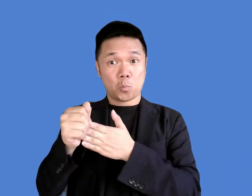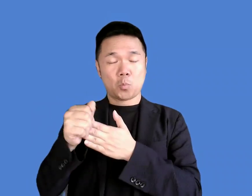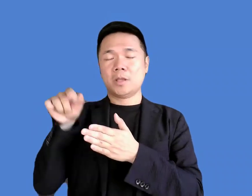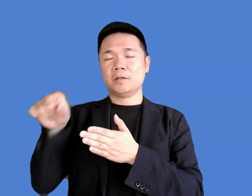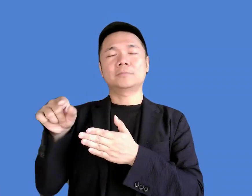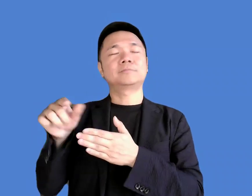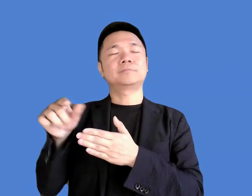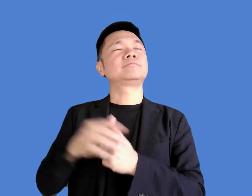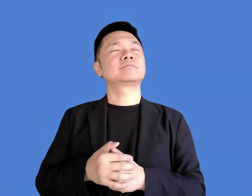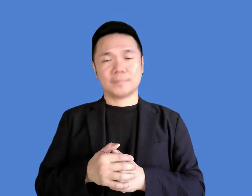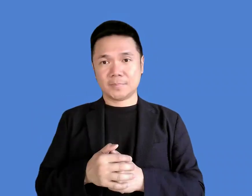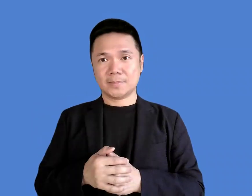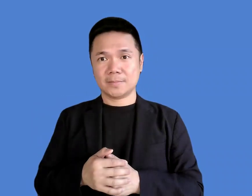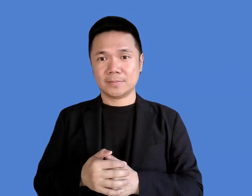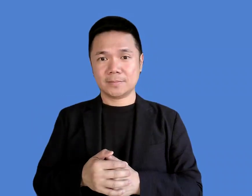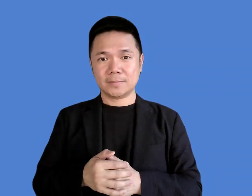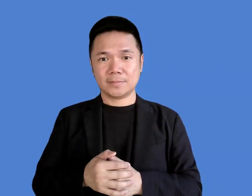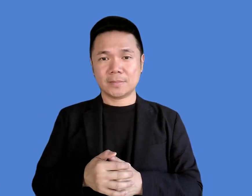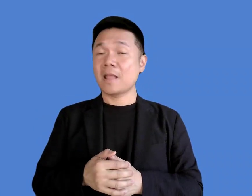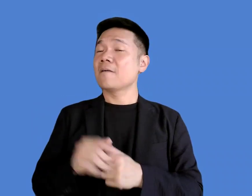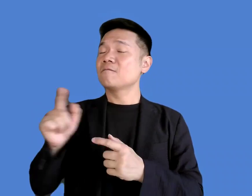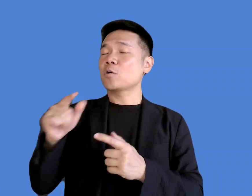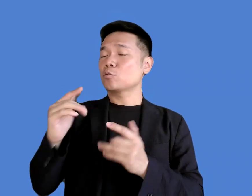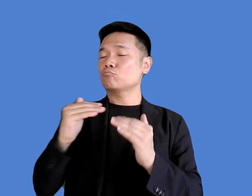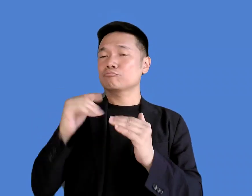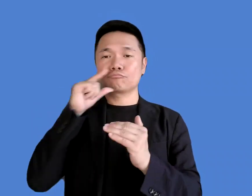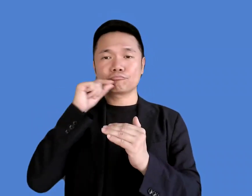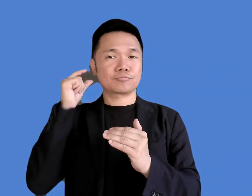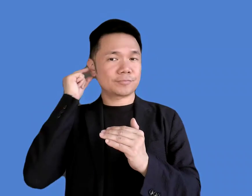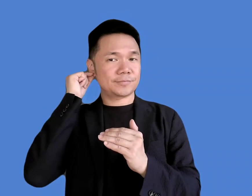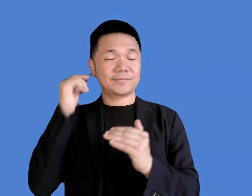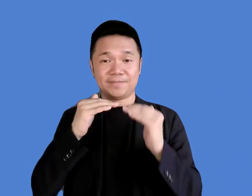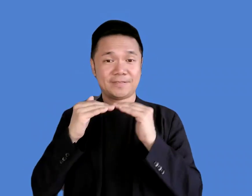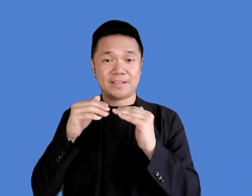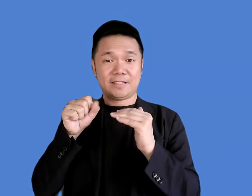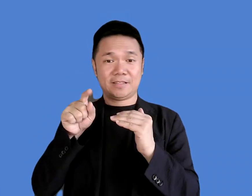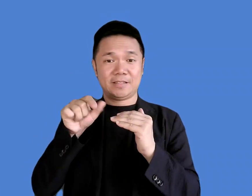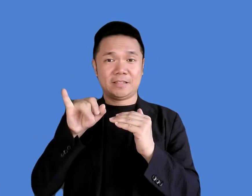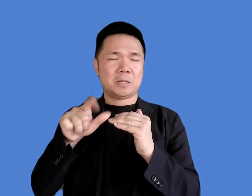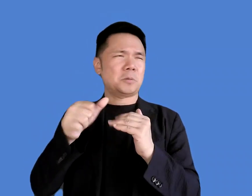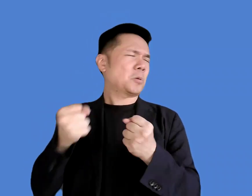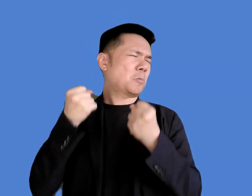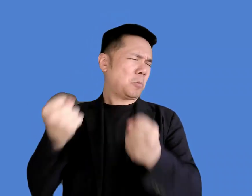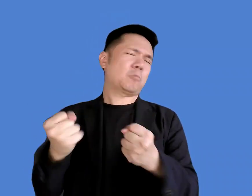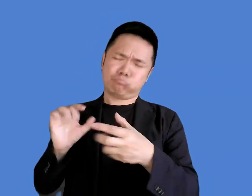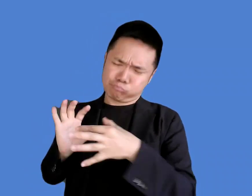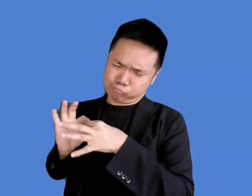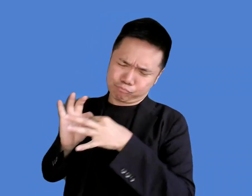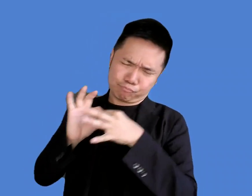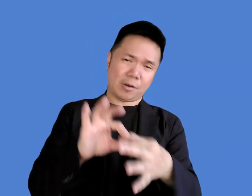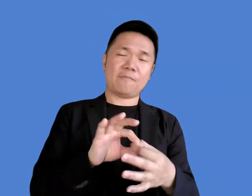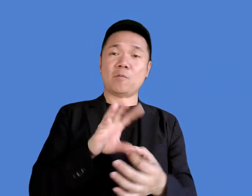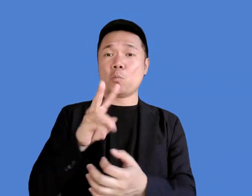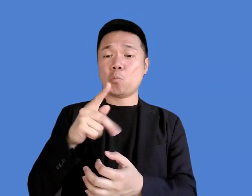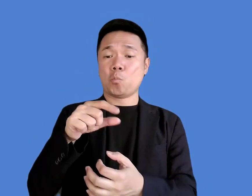and implementation, new holistic approaches for gender equality. And you are a long-standing partner of WEBS and a